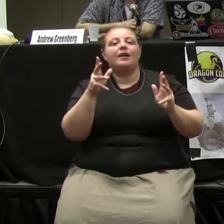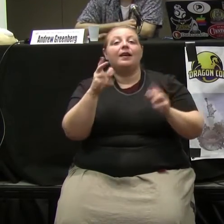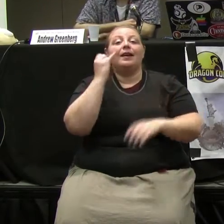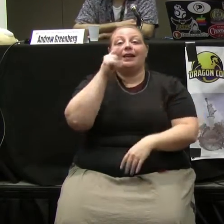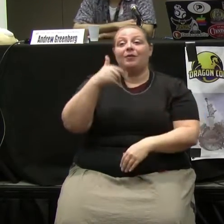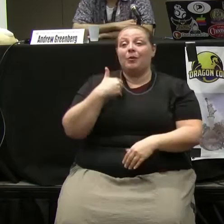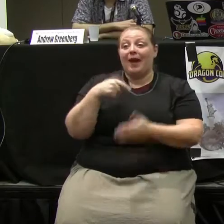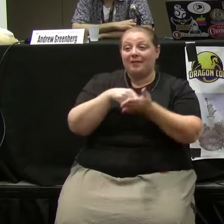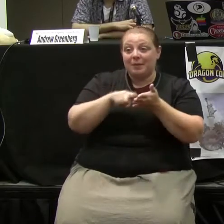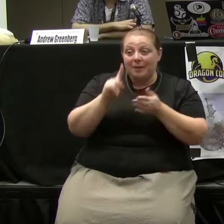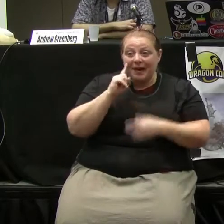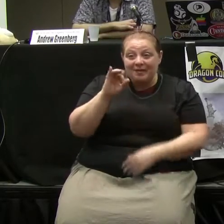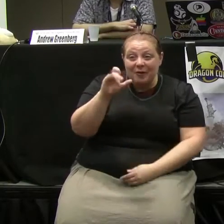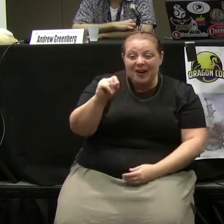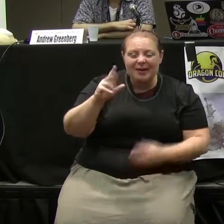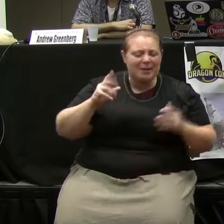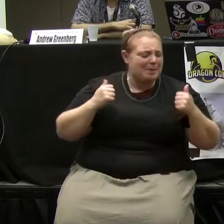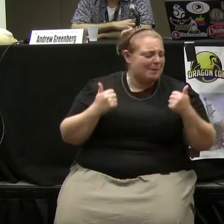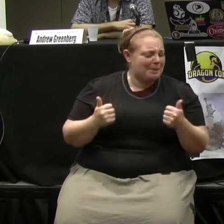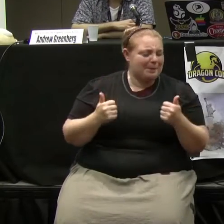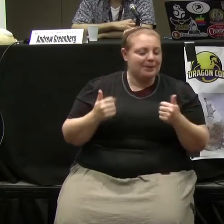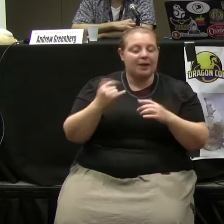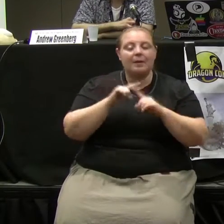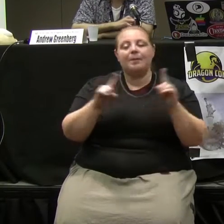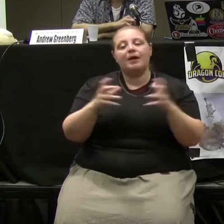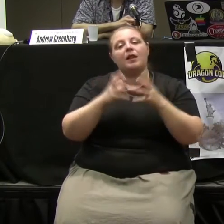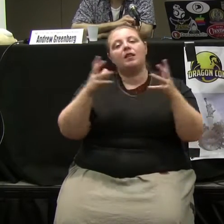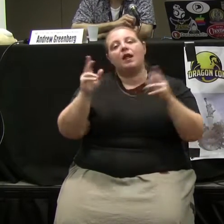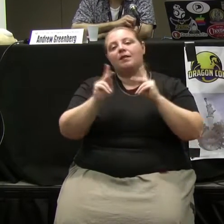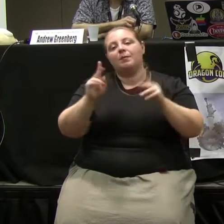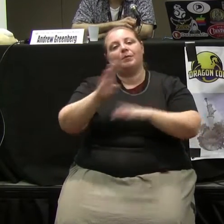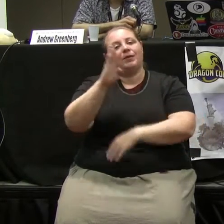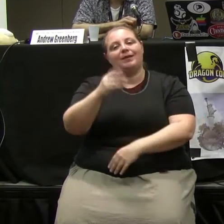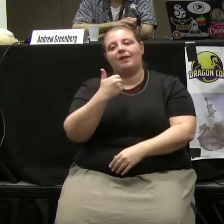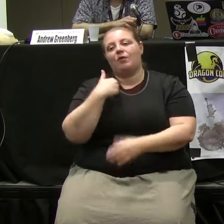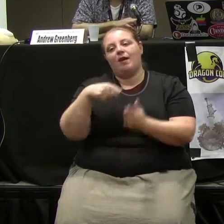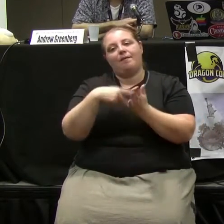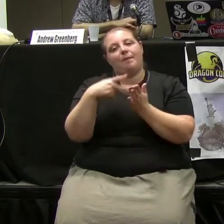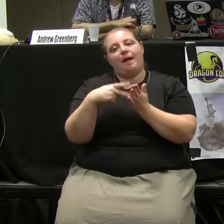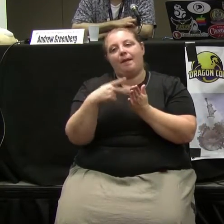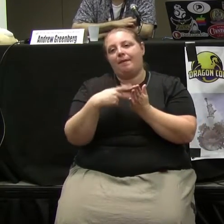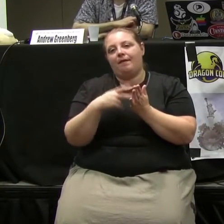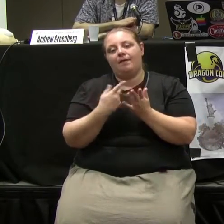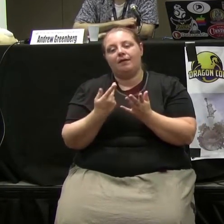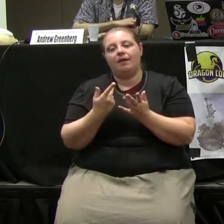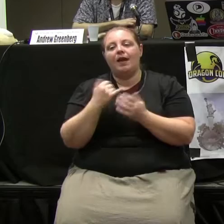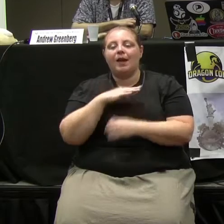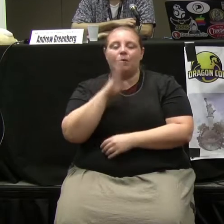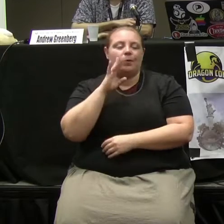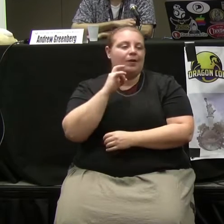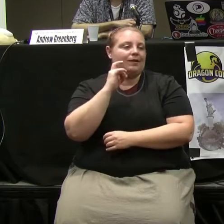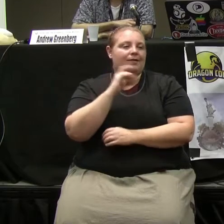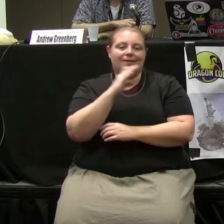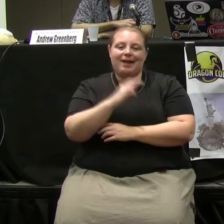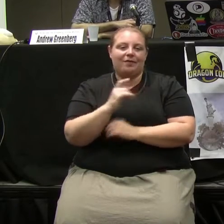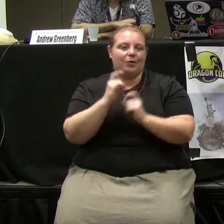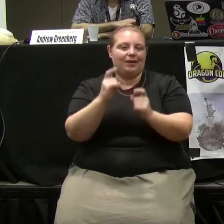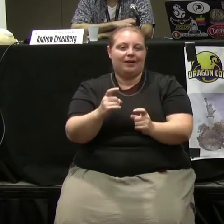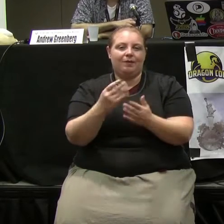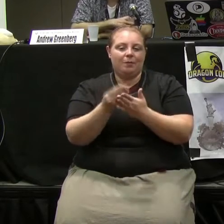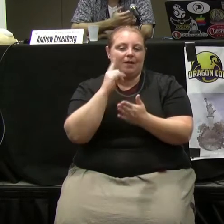it, that's even better. But for many activists, that's never going to be the case, or if you will, never compensate you for the time you actually put